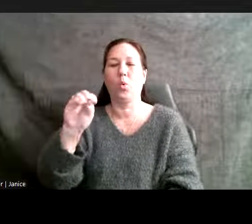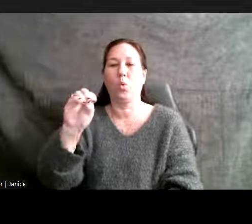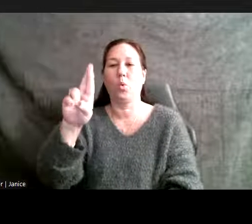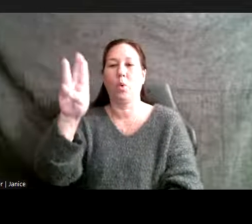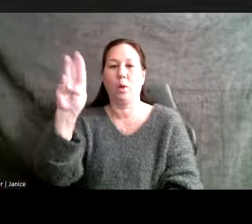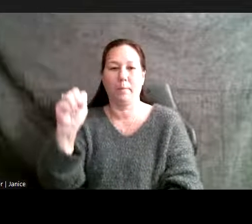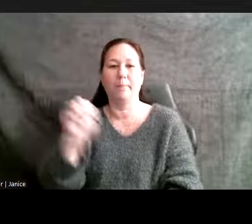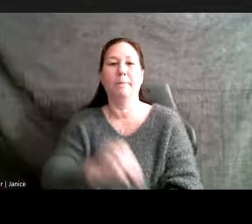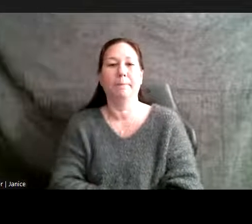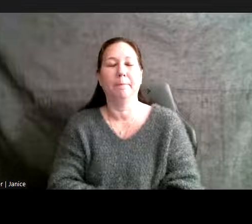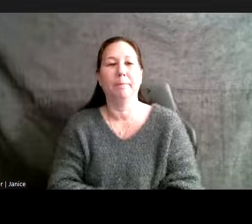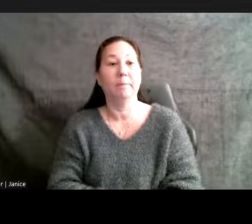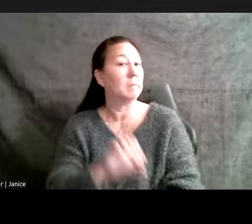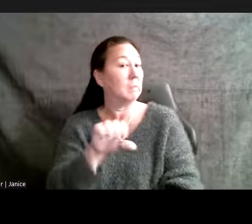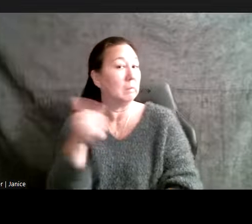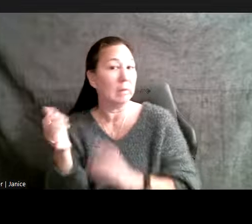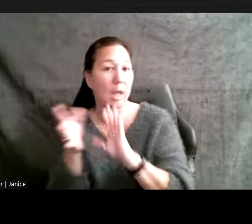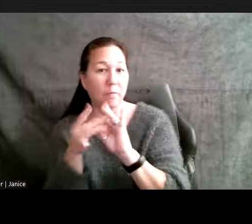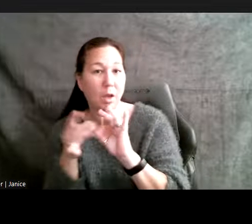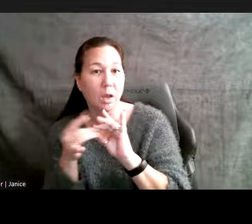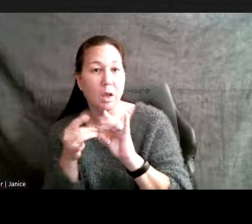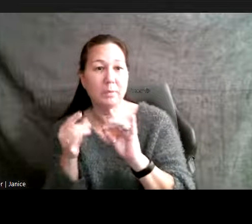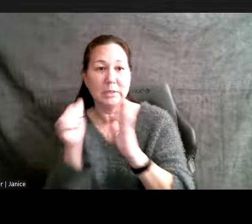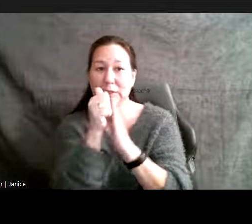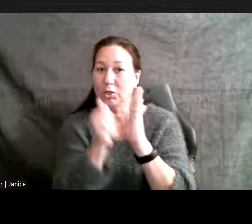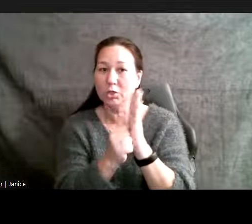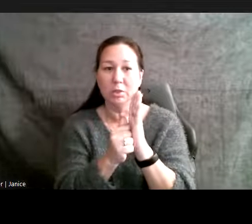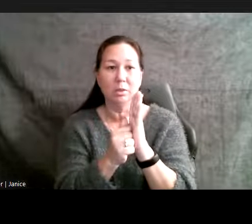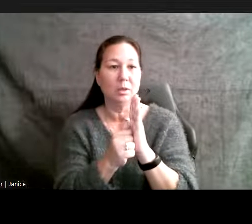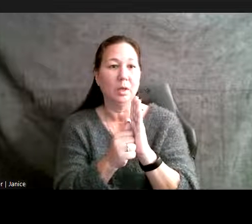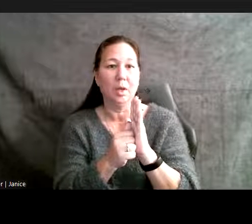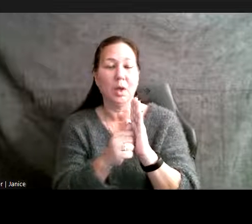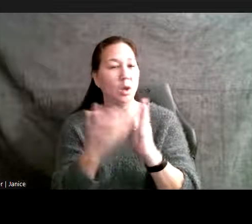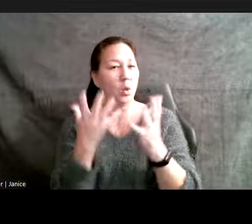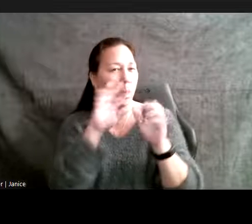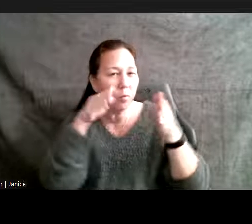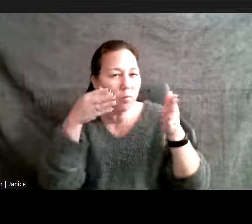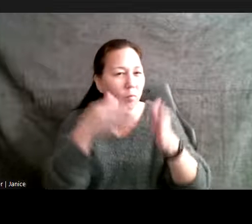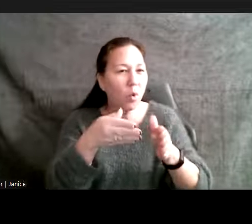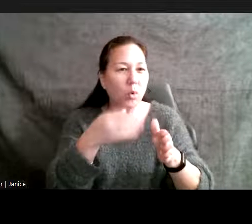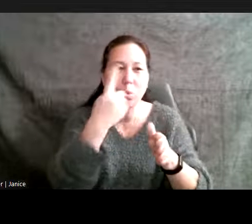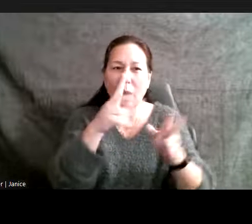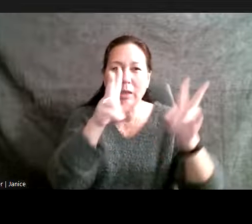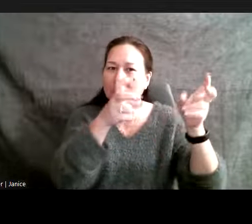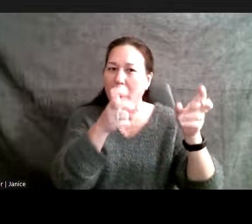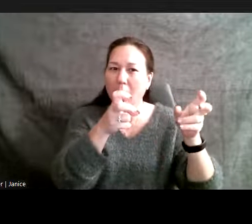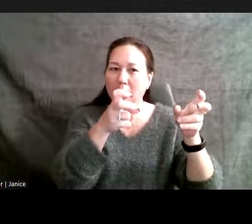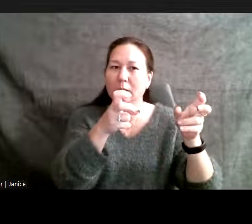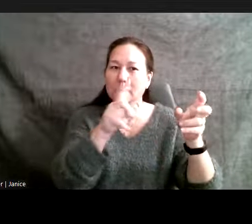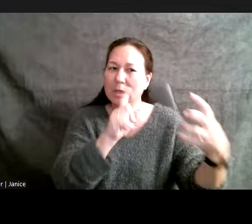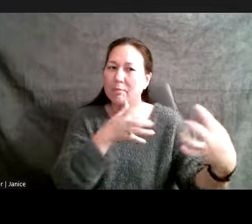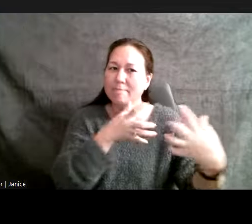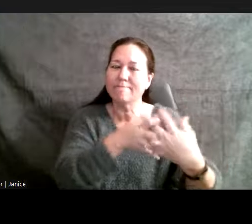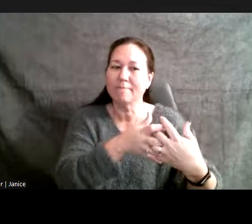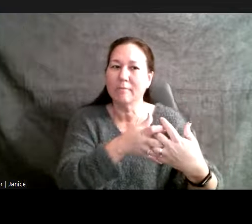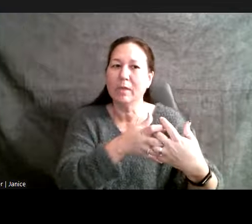anybody have any comments on the agenda if you want to highlight some topic that we might talk about today that fits into these agenda